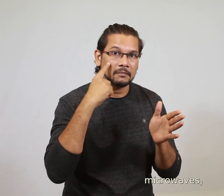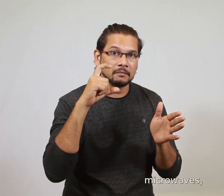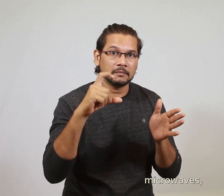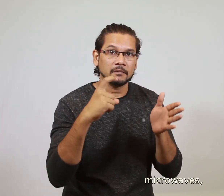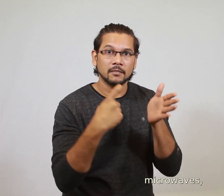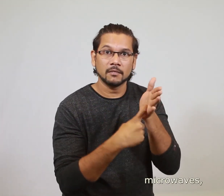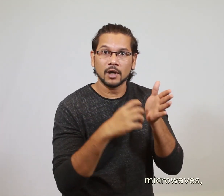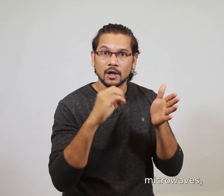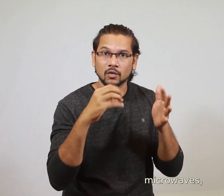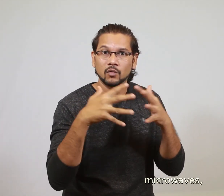microwaves,